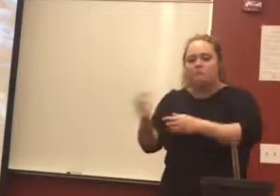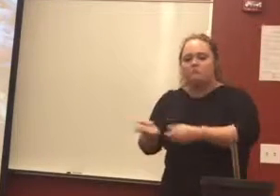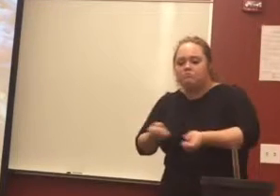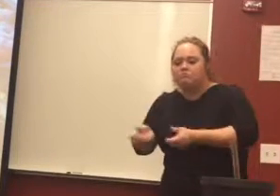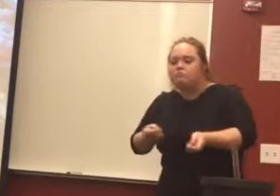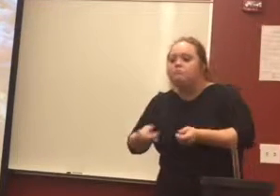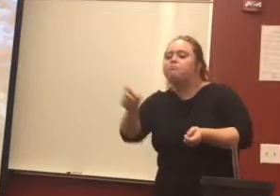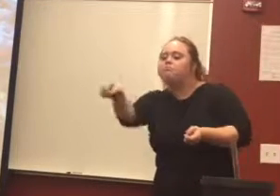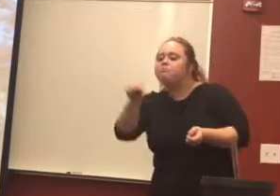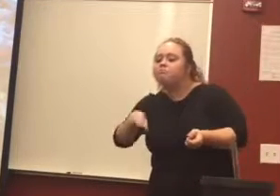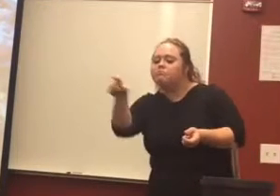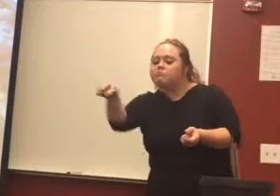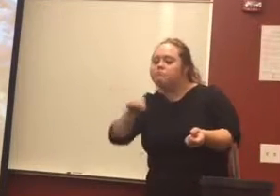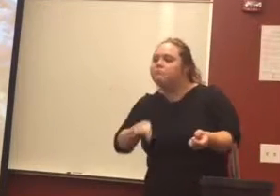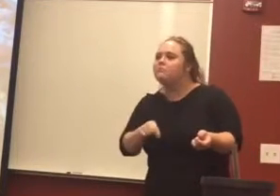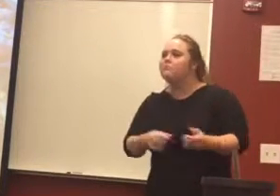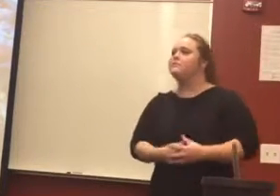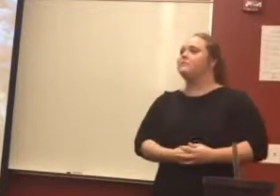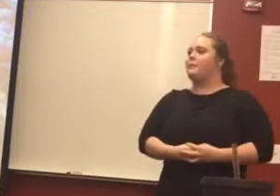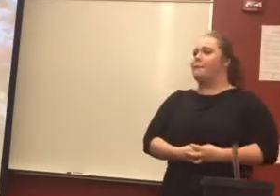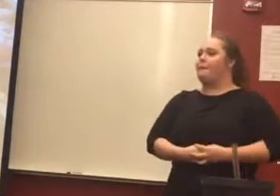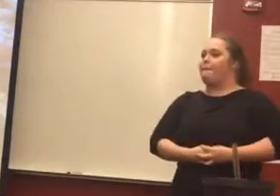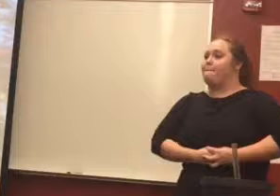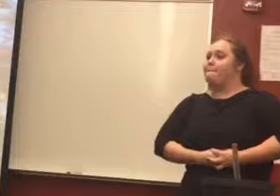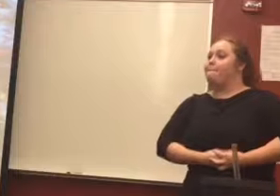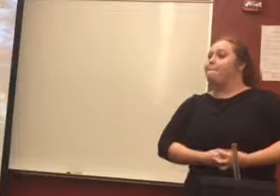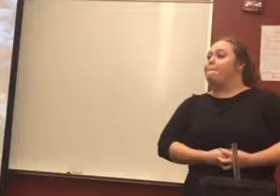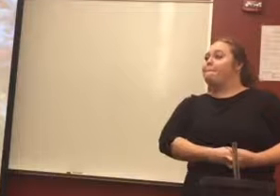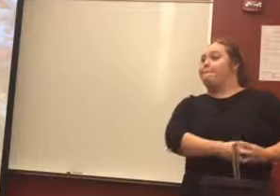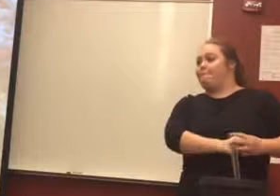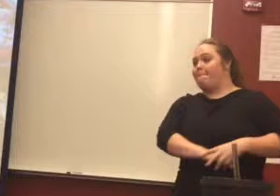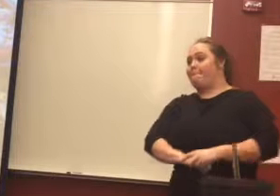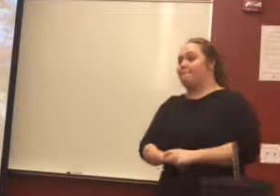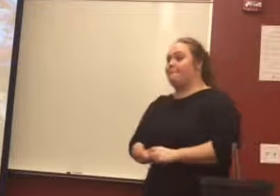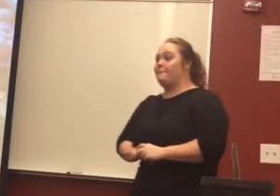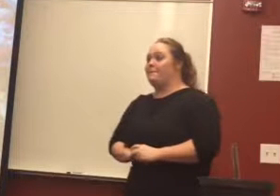want. Okay, hold on one second. First of